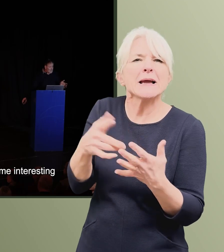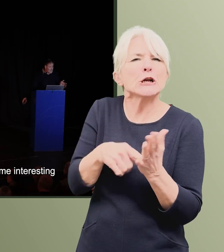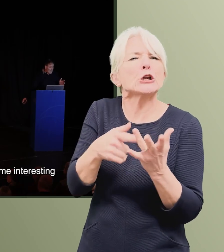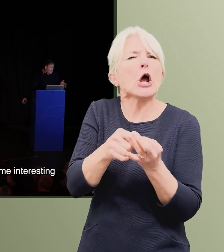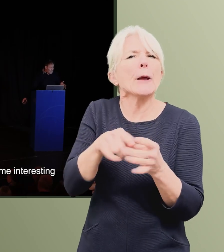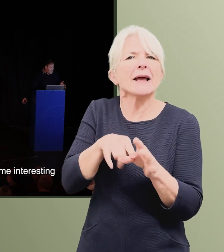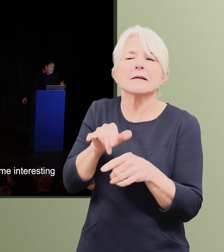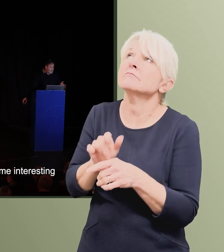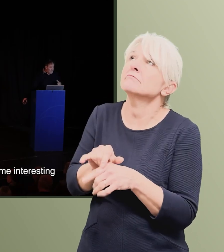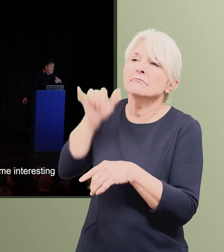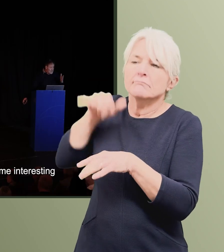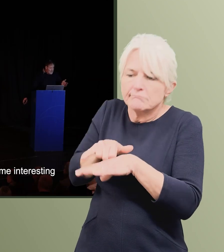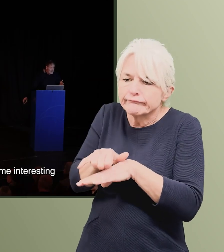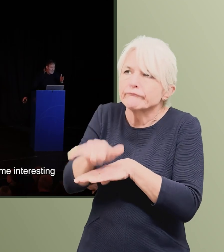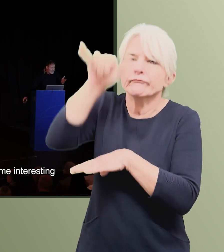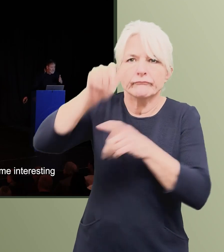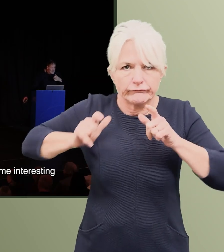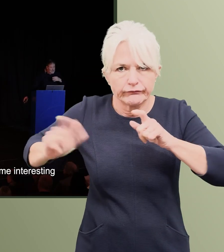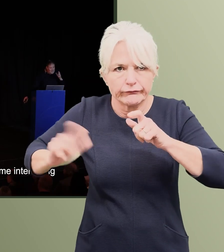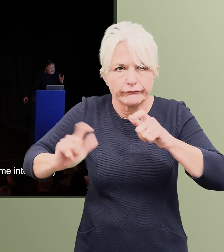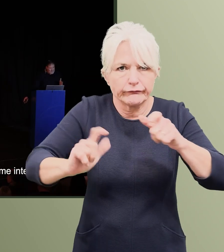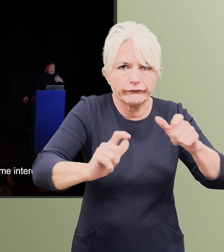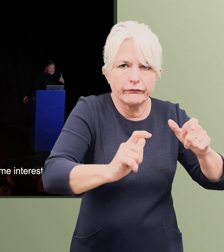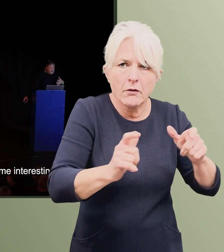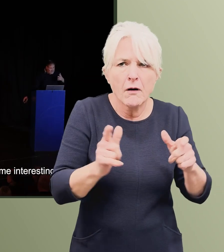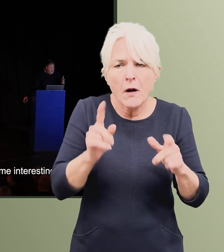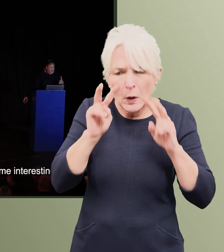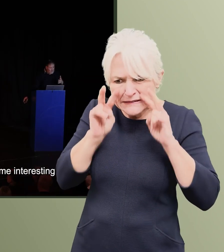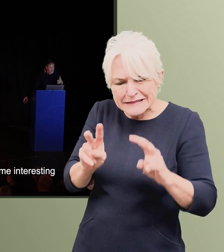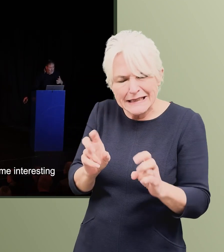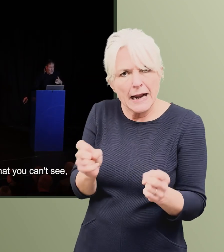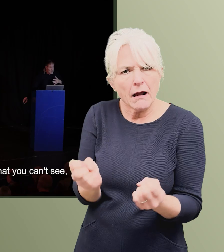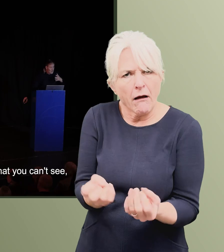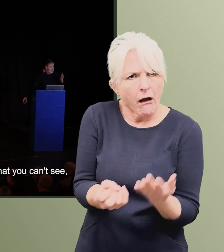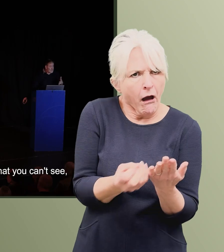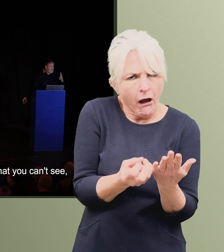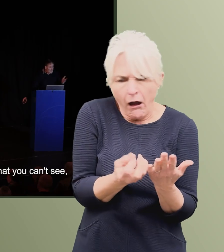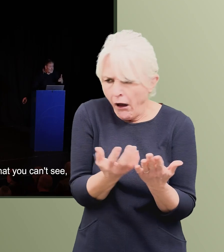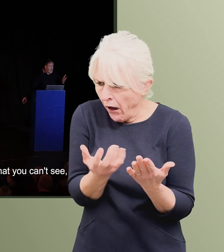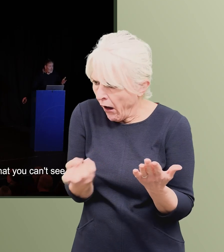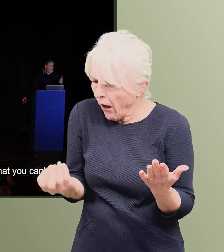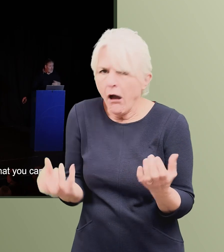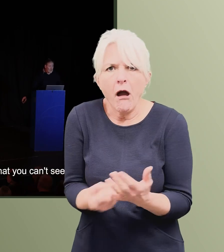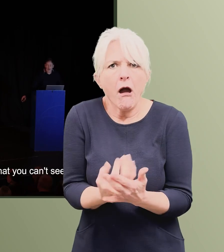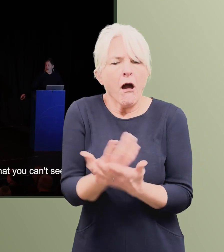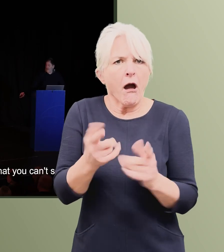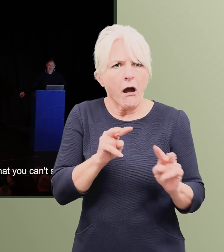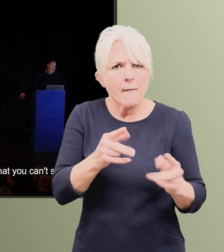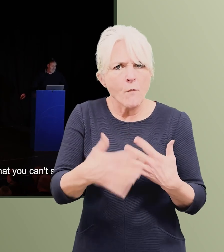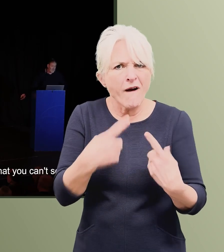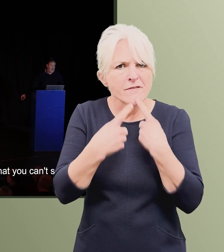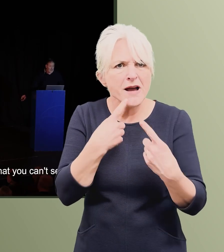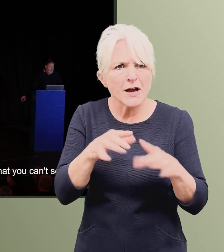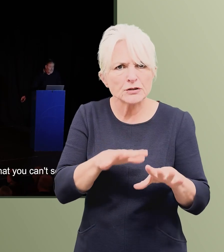with his aerial photography. So again, there's some interesting patterns emerging in terms of what you would expect to find on a